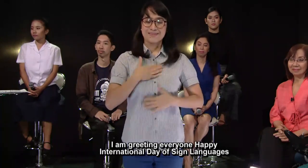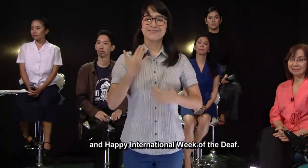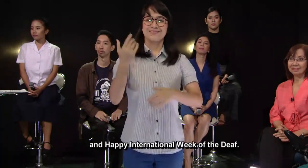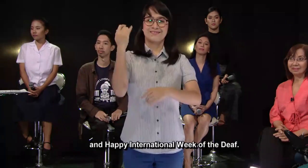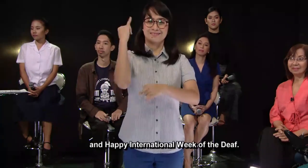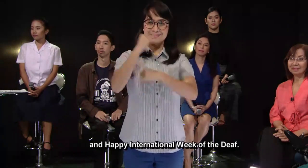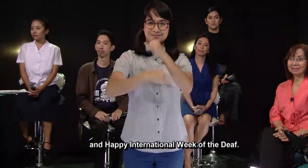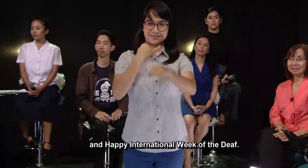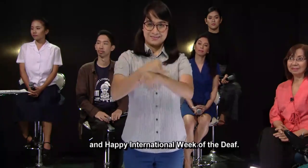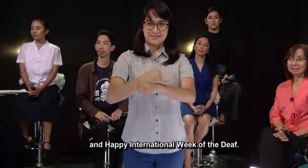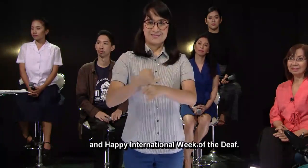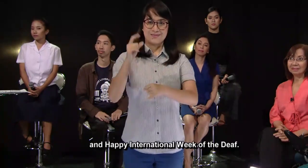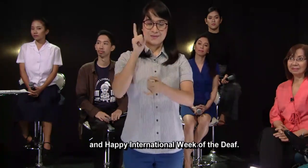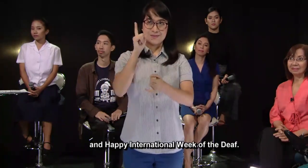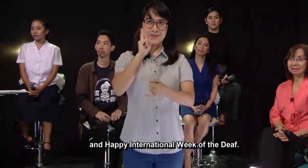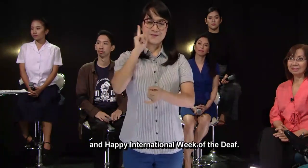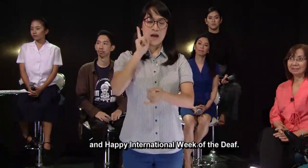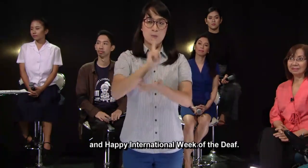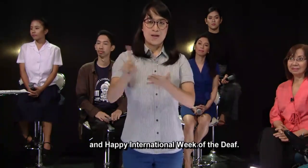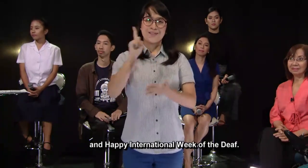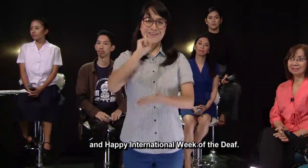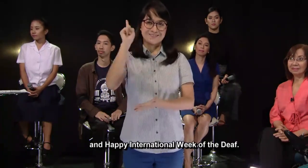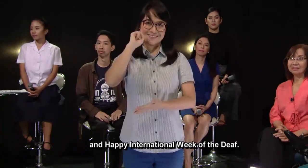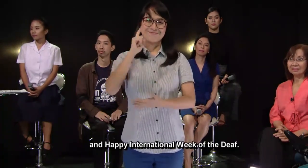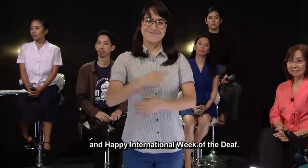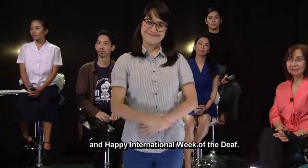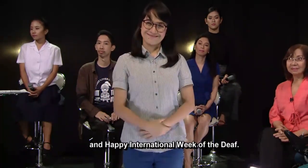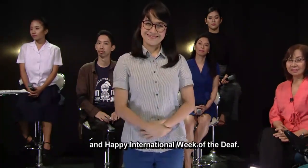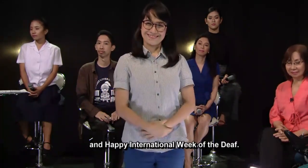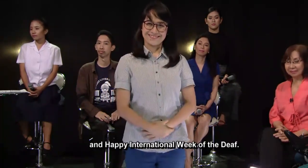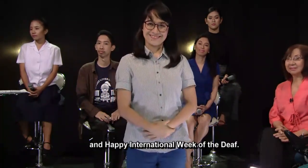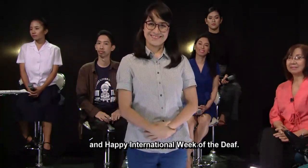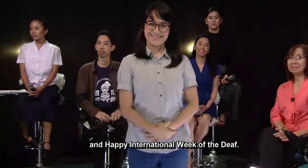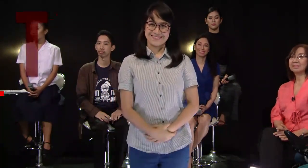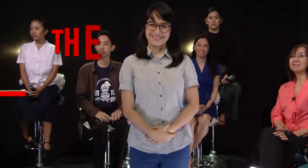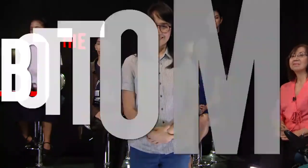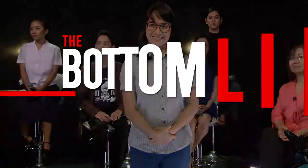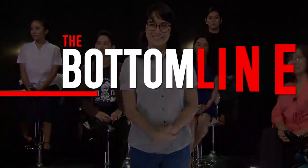Languages and Happy International Week of the Deaf.